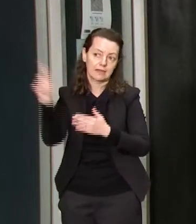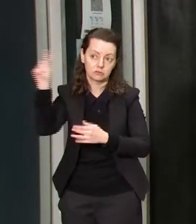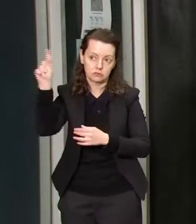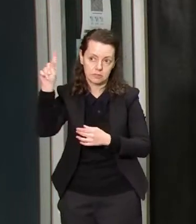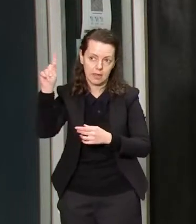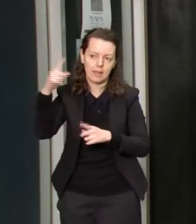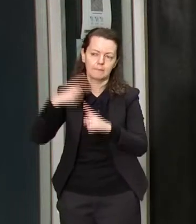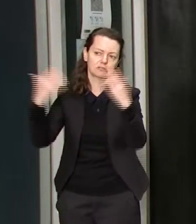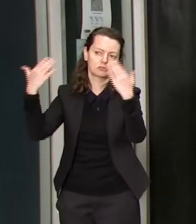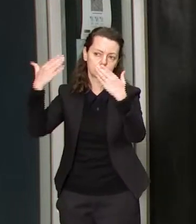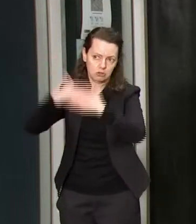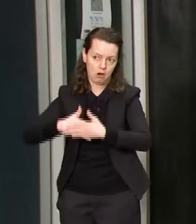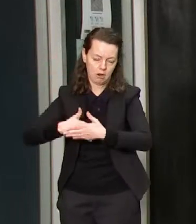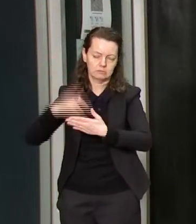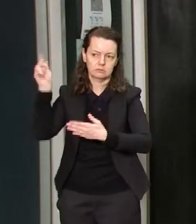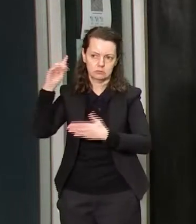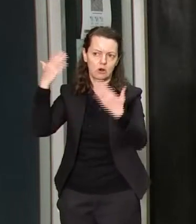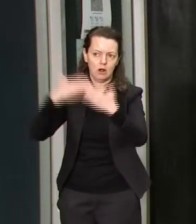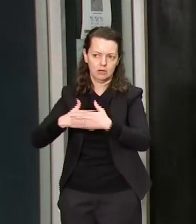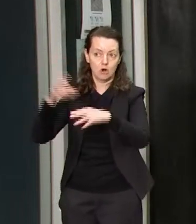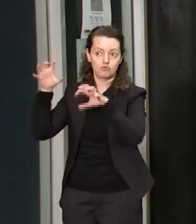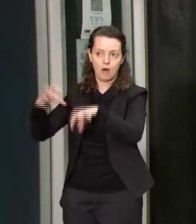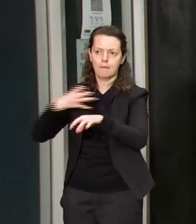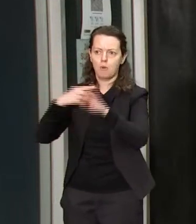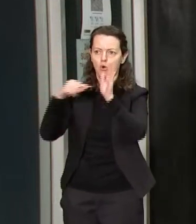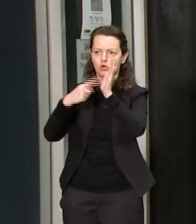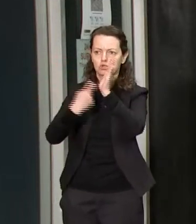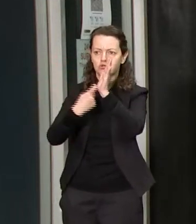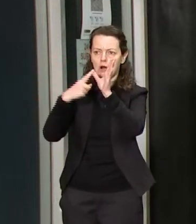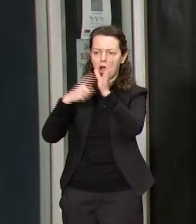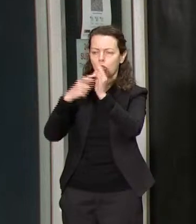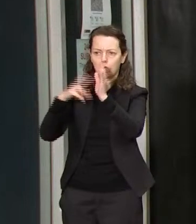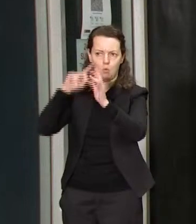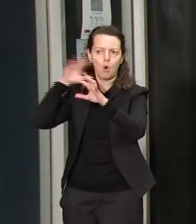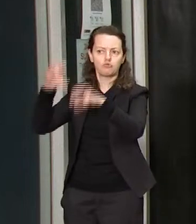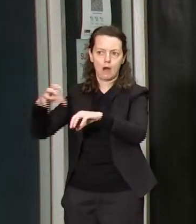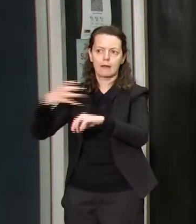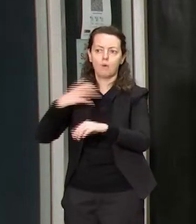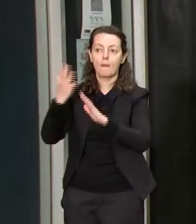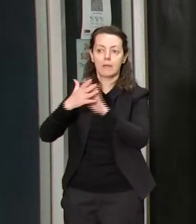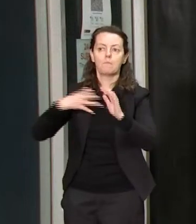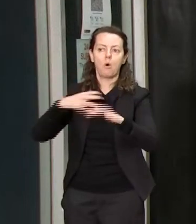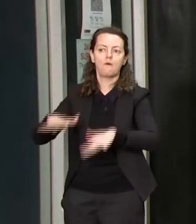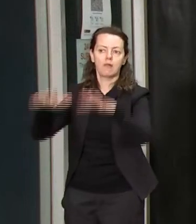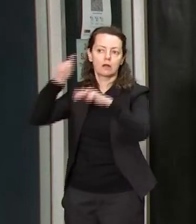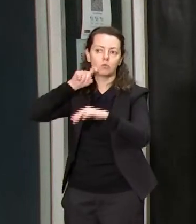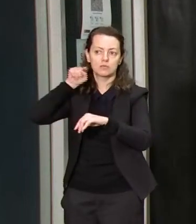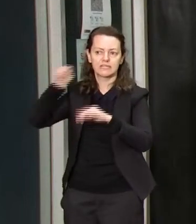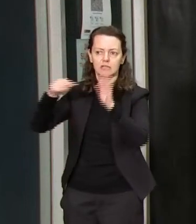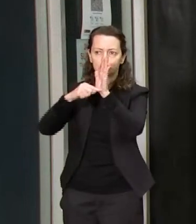today and throughout the night. The advice that we have is that will result in renewed major flooding, and we do expect to